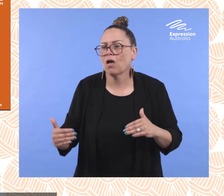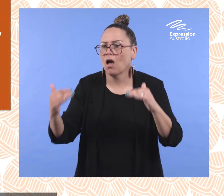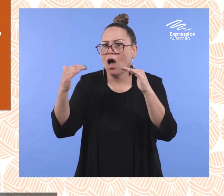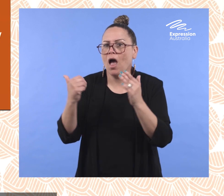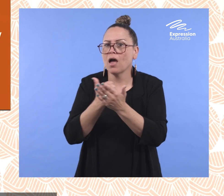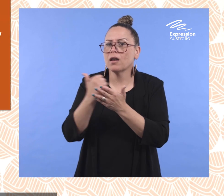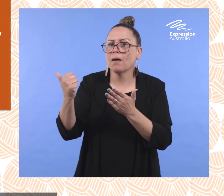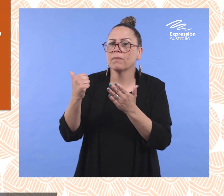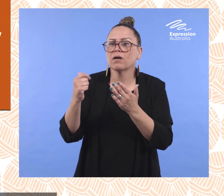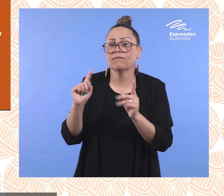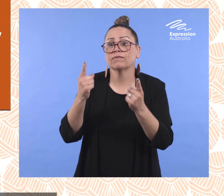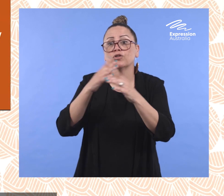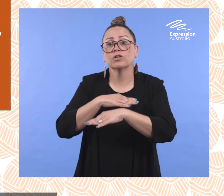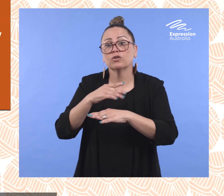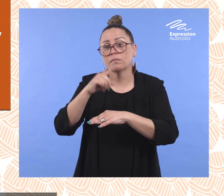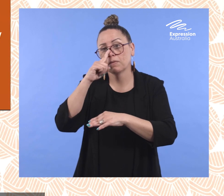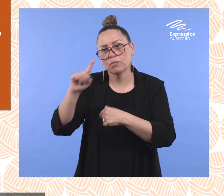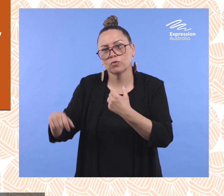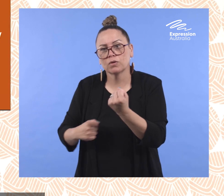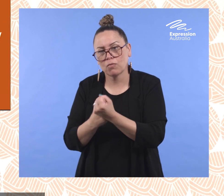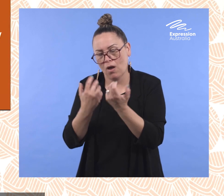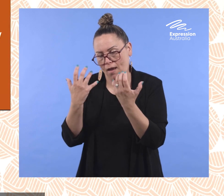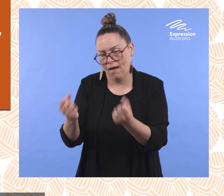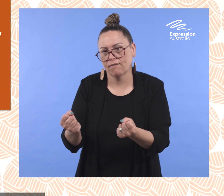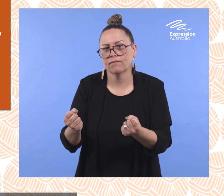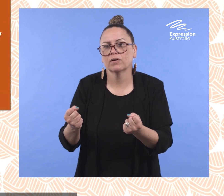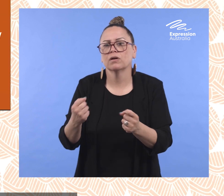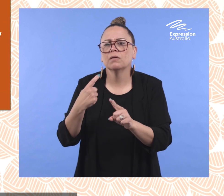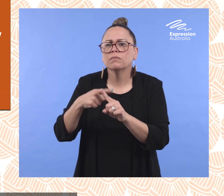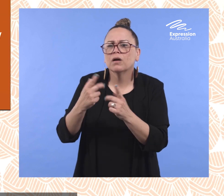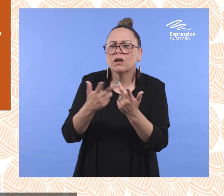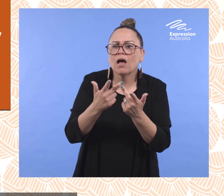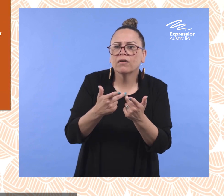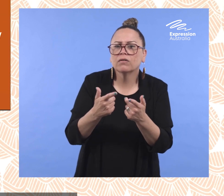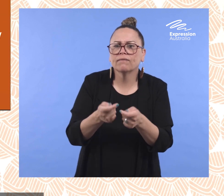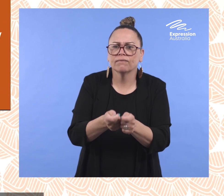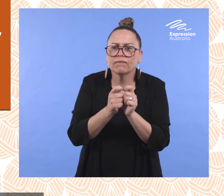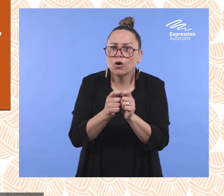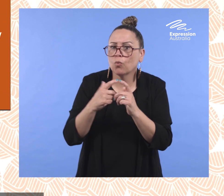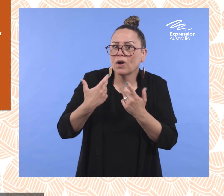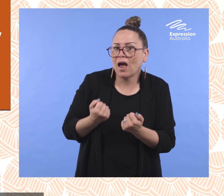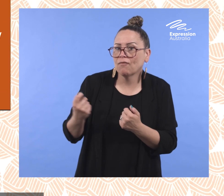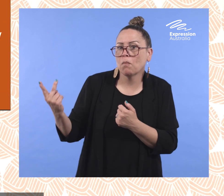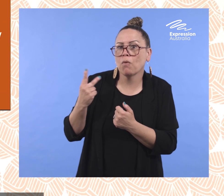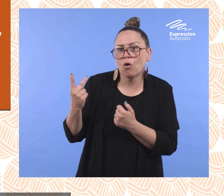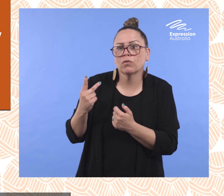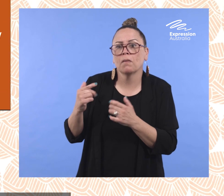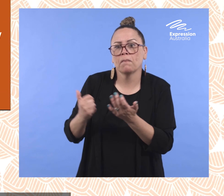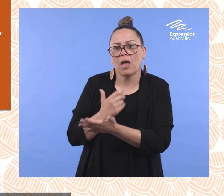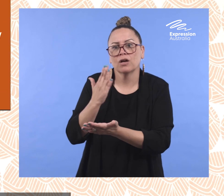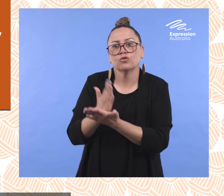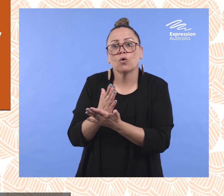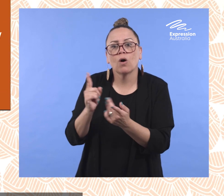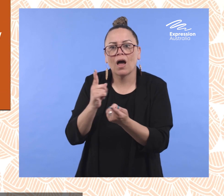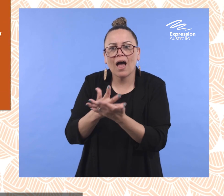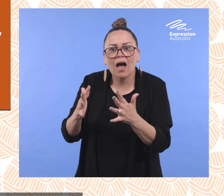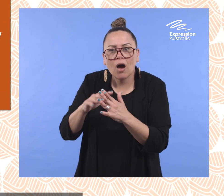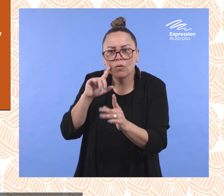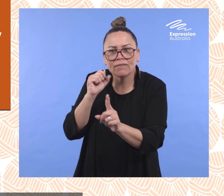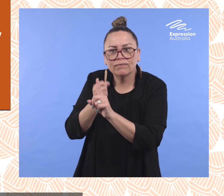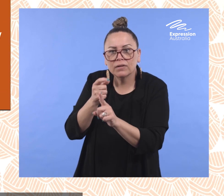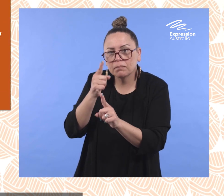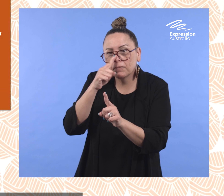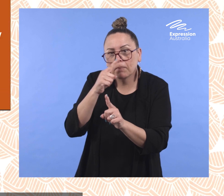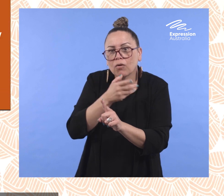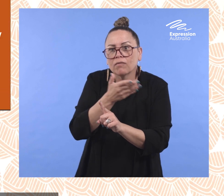Indigenous people are supportive, and that it's also the other value that we hold at Evolve is placing people affected by decisions. That just makes